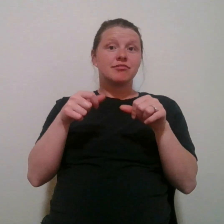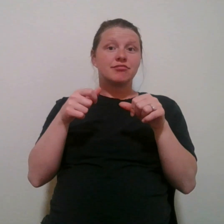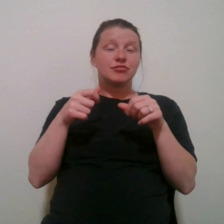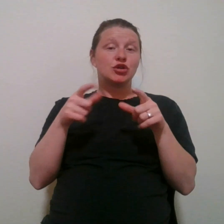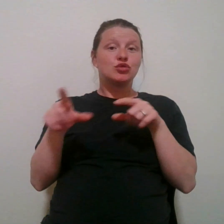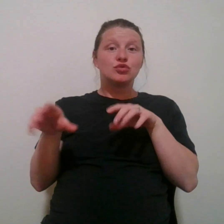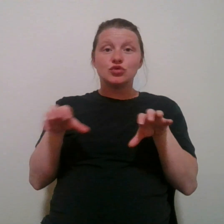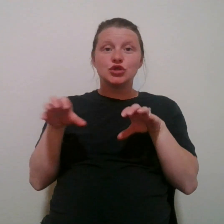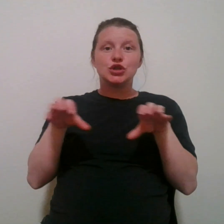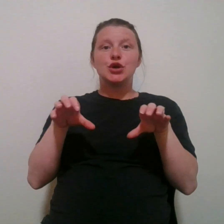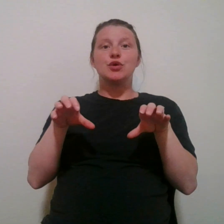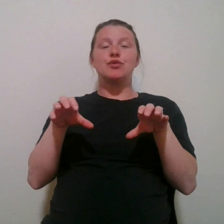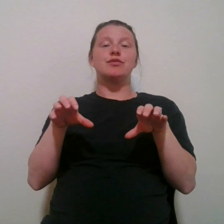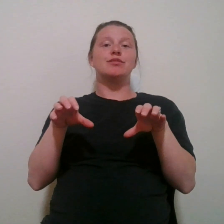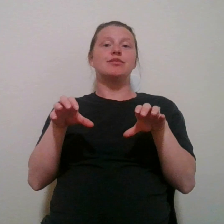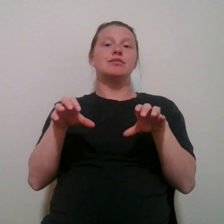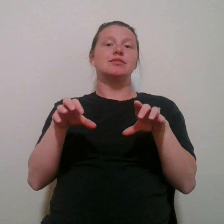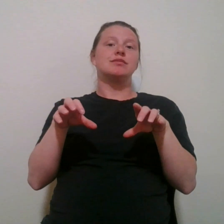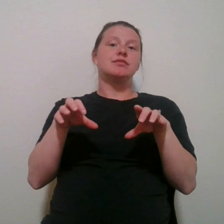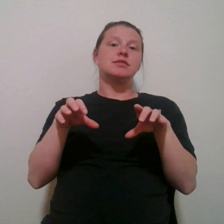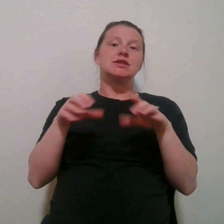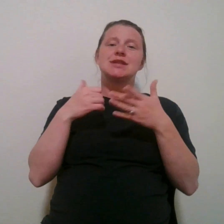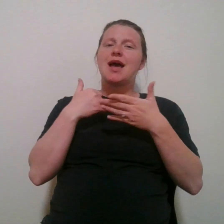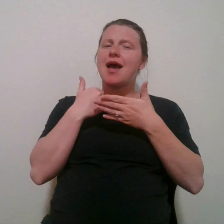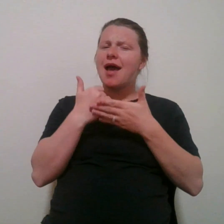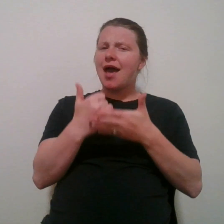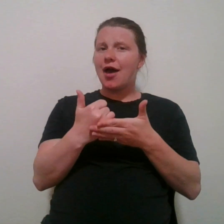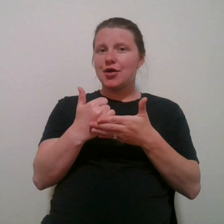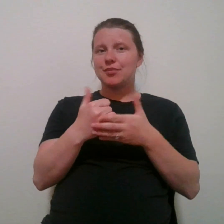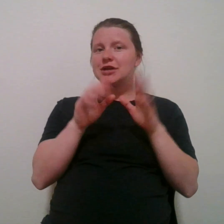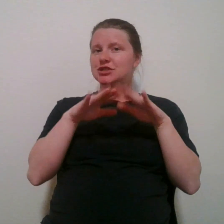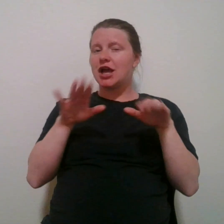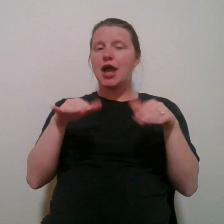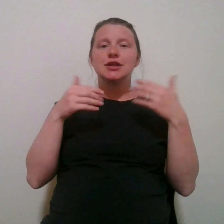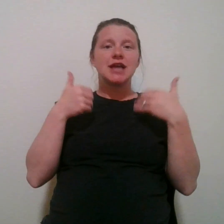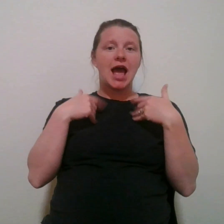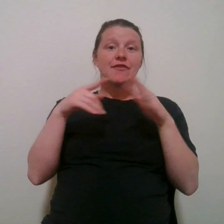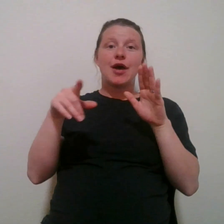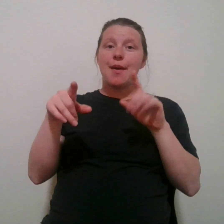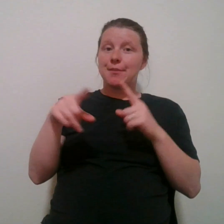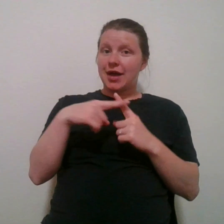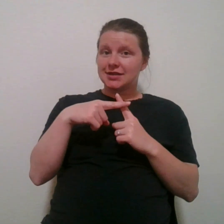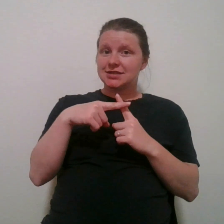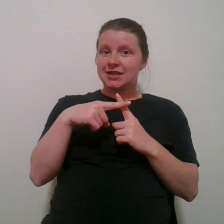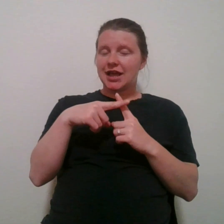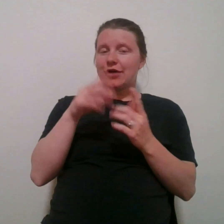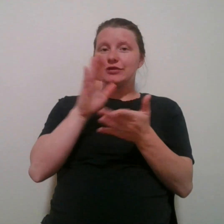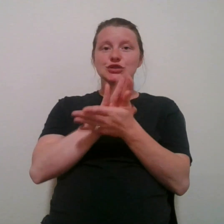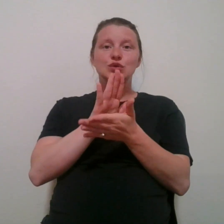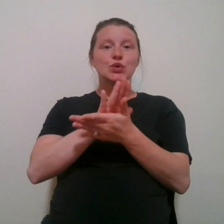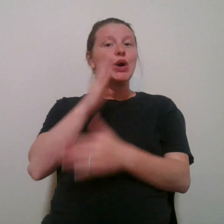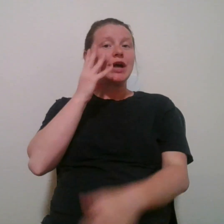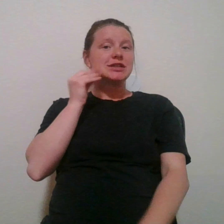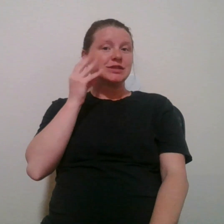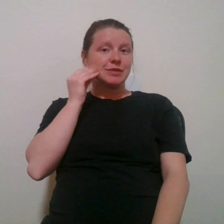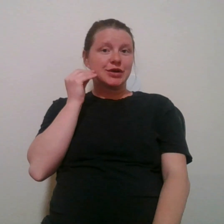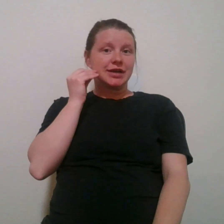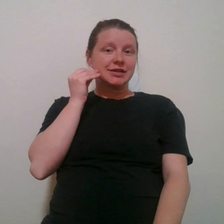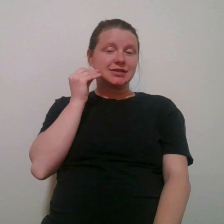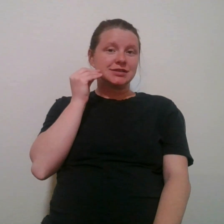as a teacher to help a child have a positive school experience. And so I was